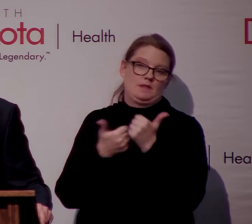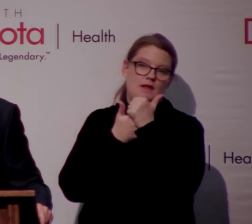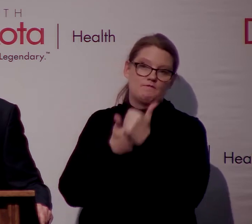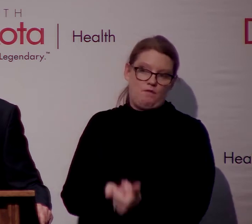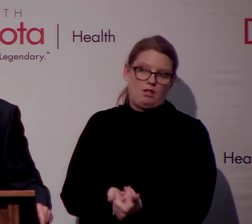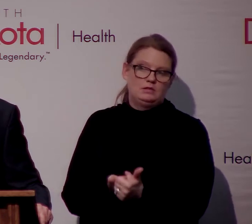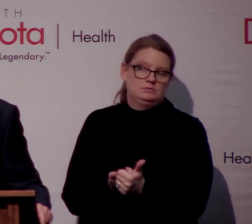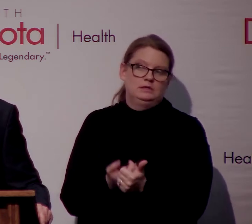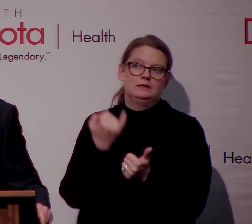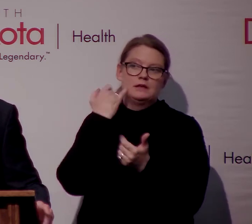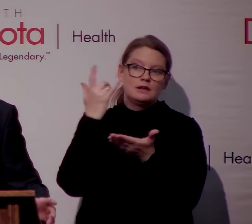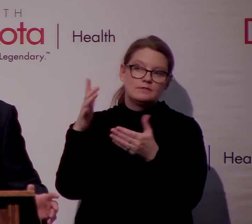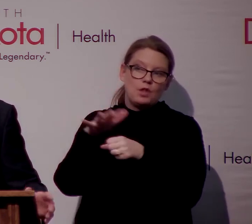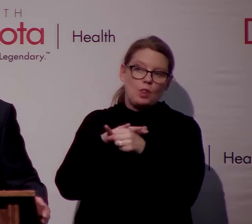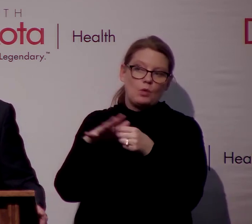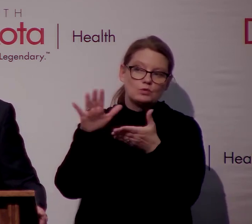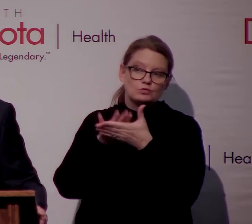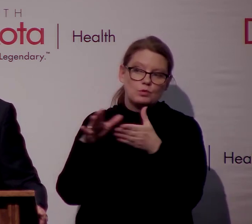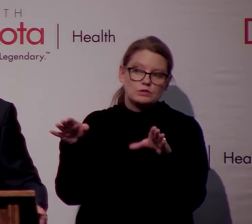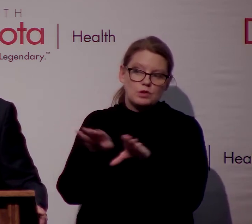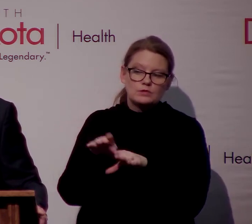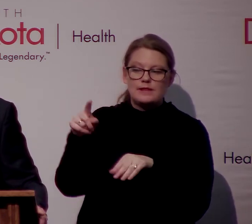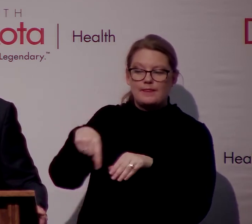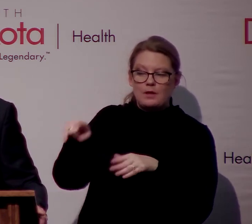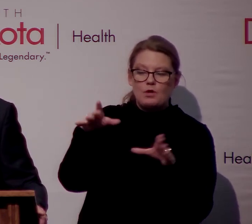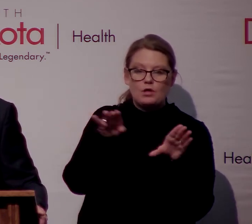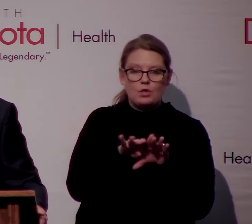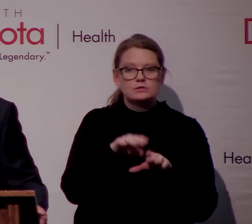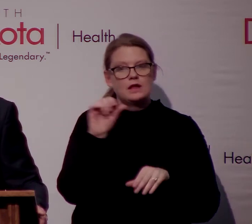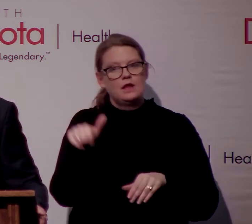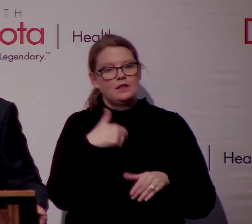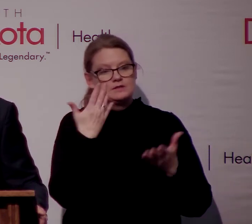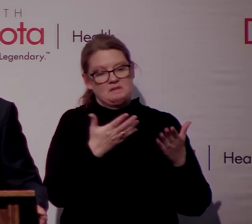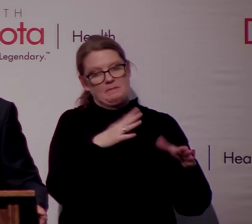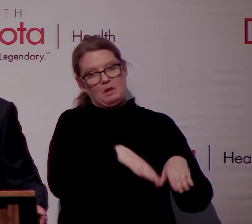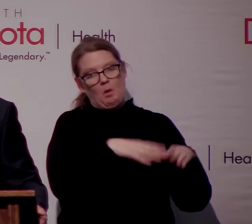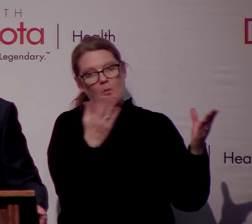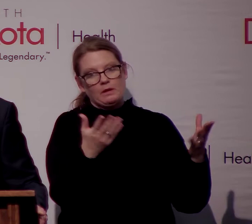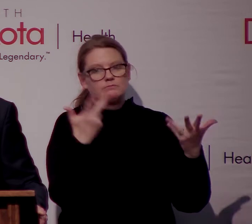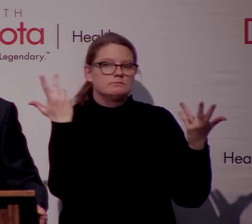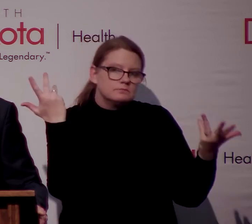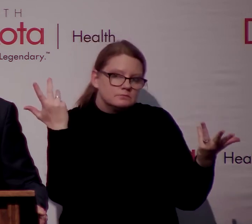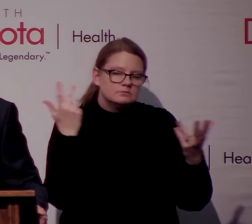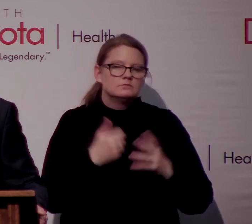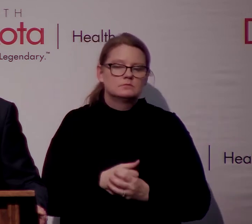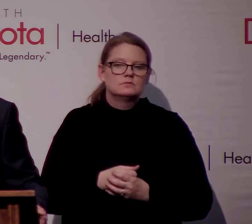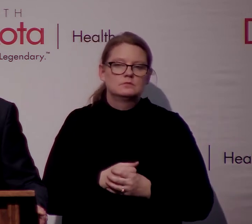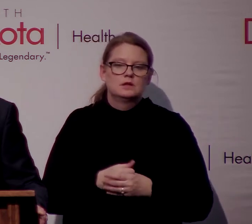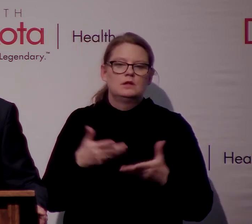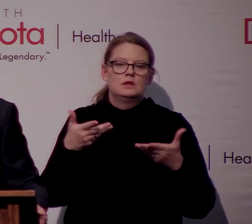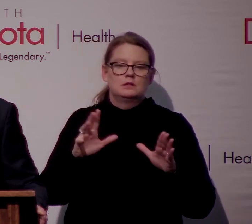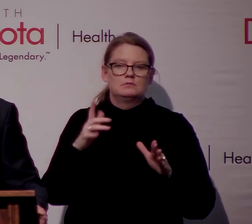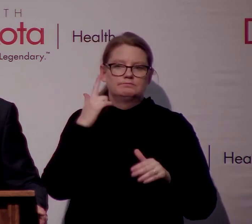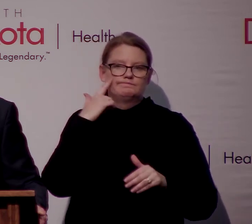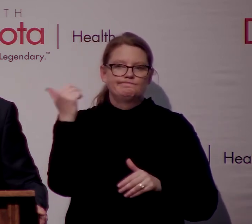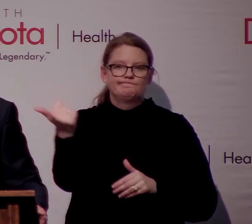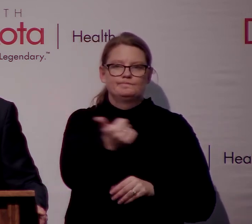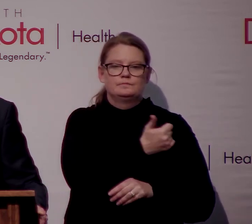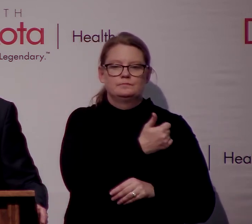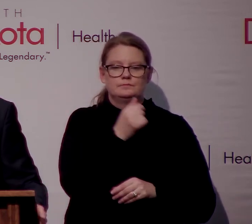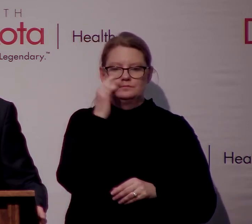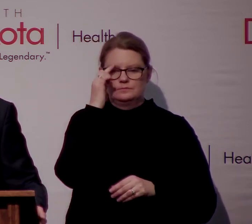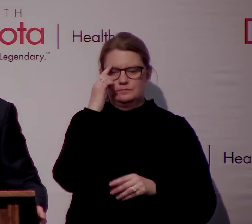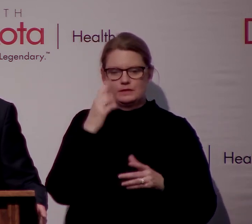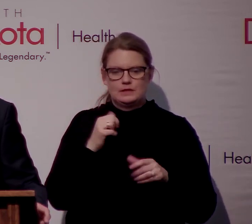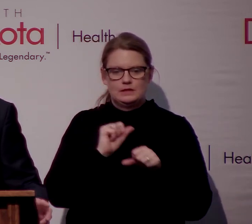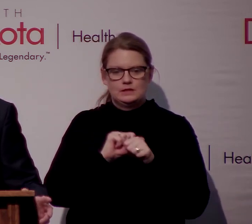local school is closed, then they close. Others may decide to stay open. Right now, we're leaving that to local decision making as